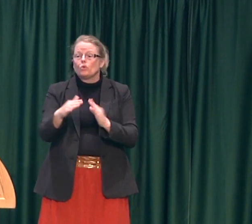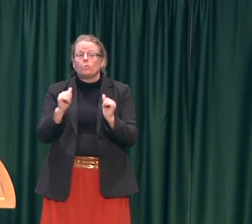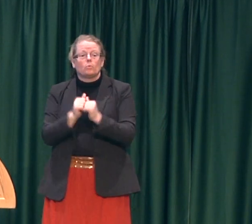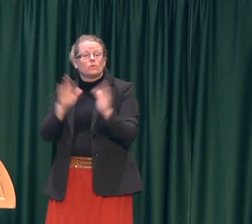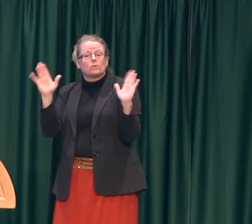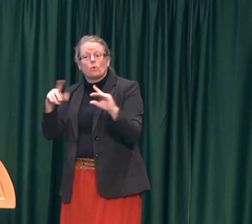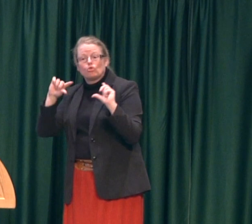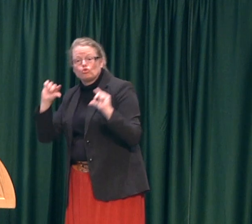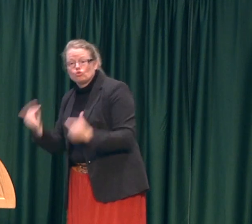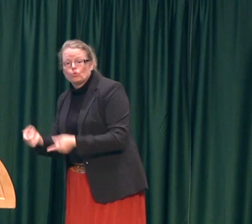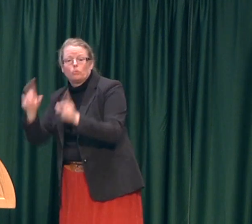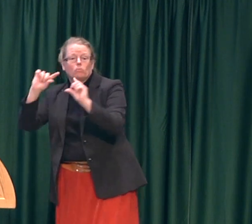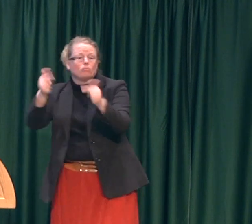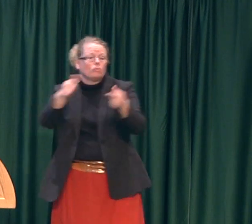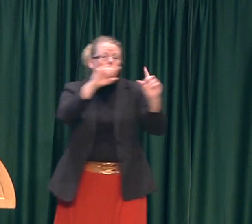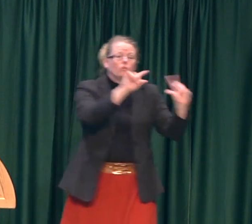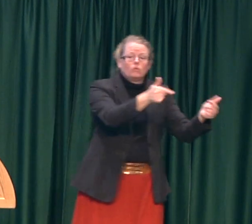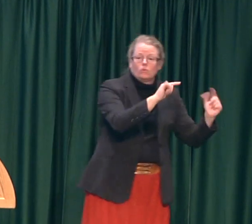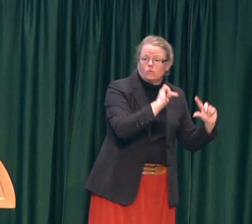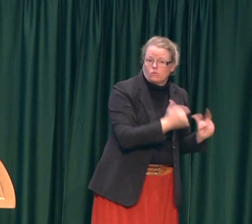attendance, or a classroom with small group discussions,